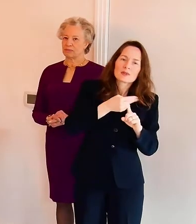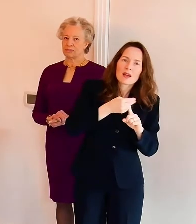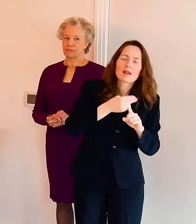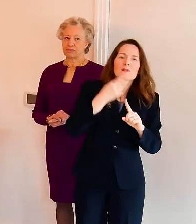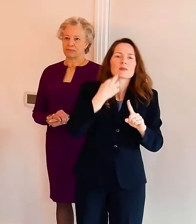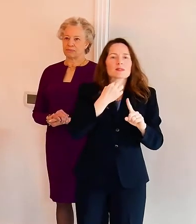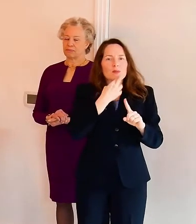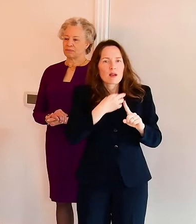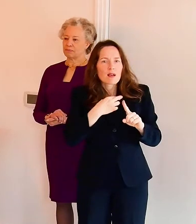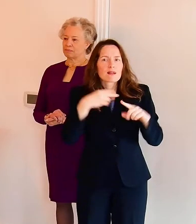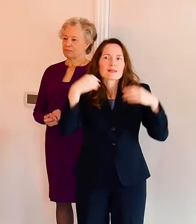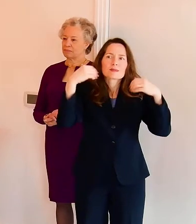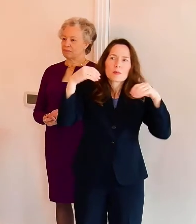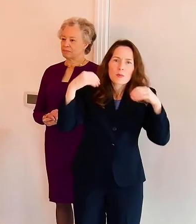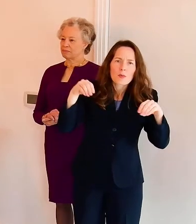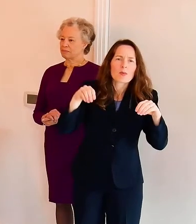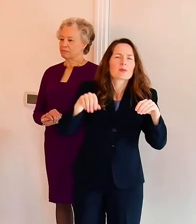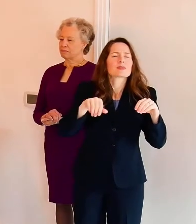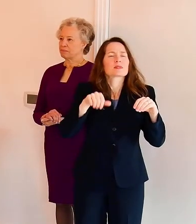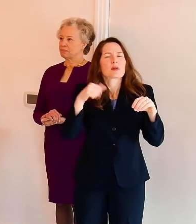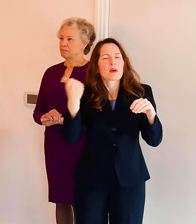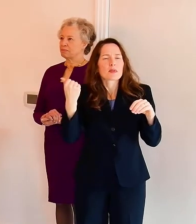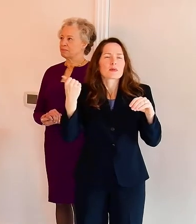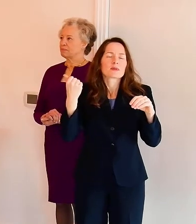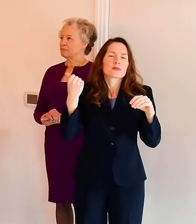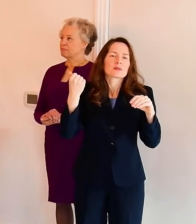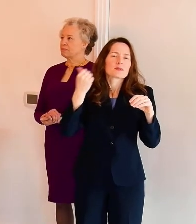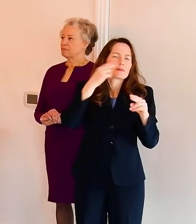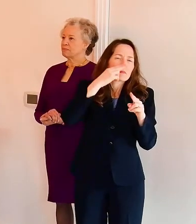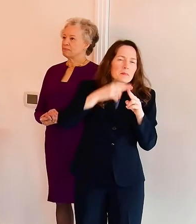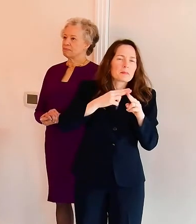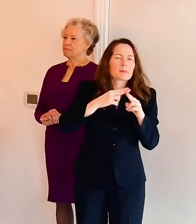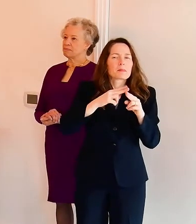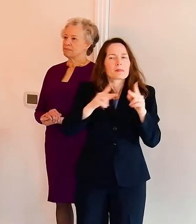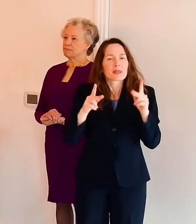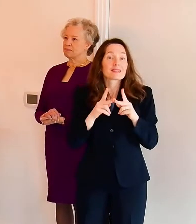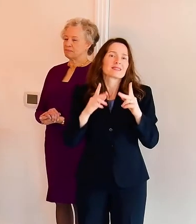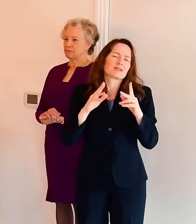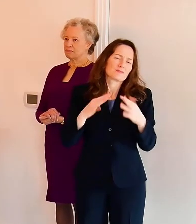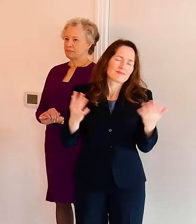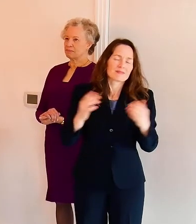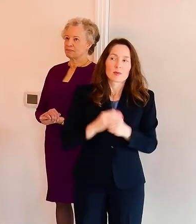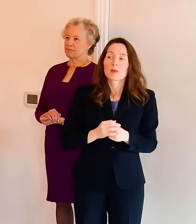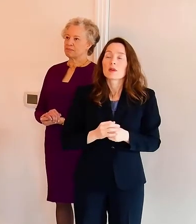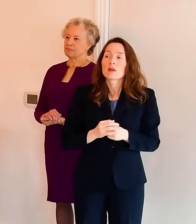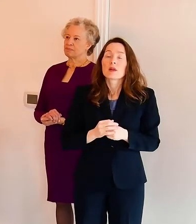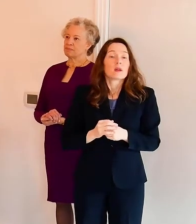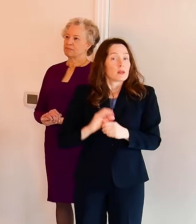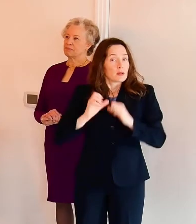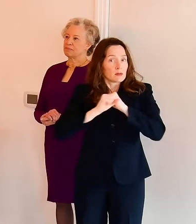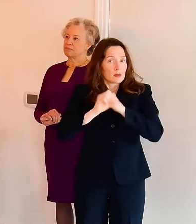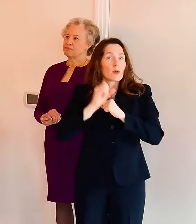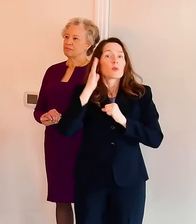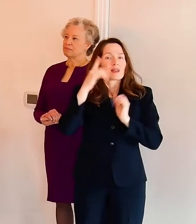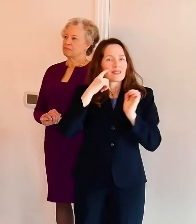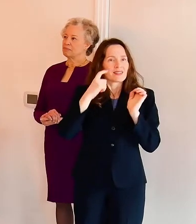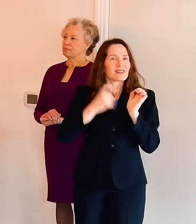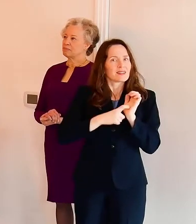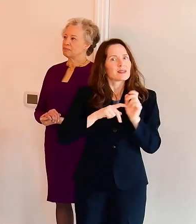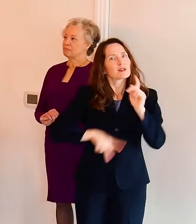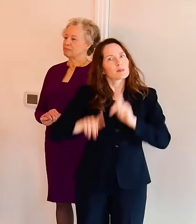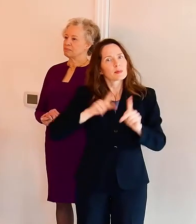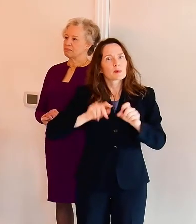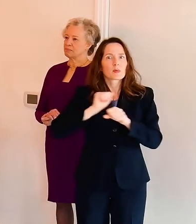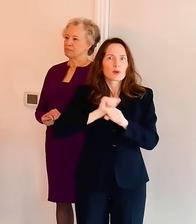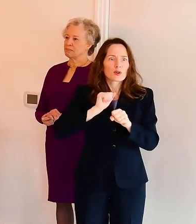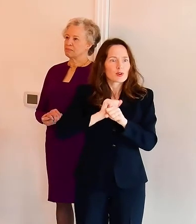retail stores, and attractions. This campaign will publicly recognize and thank our frontline hospitality workers